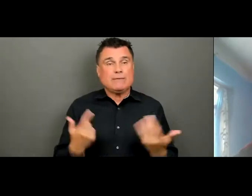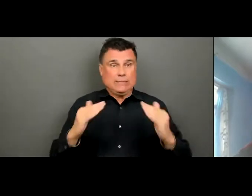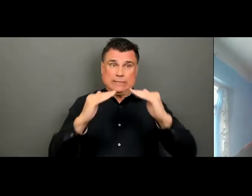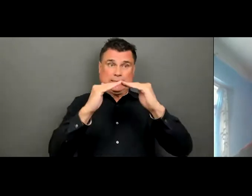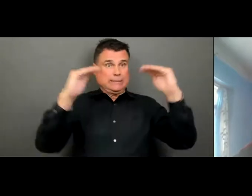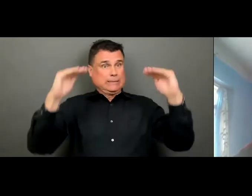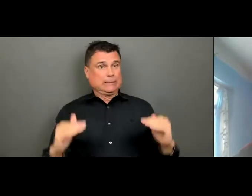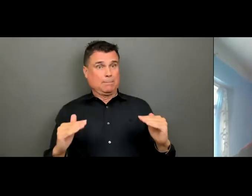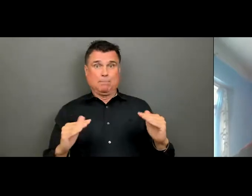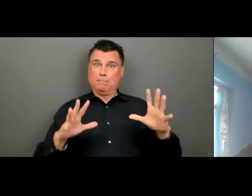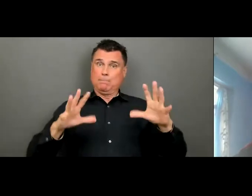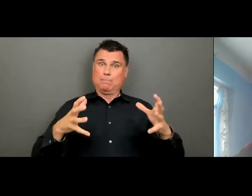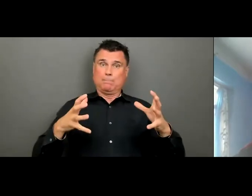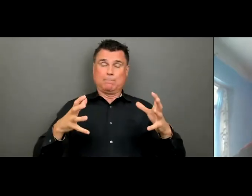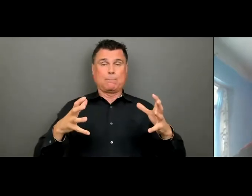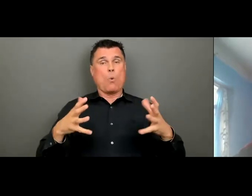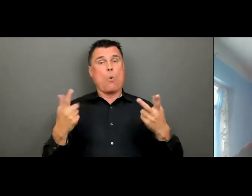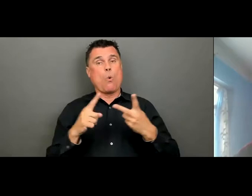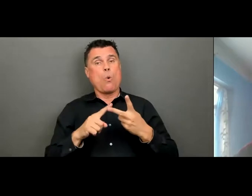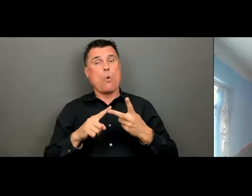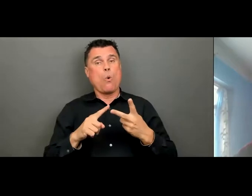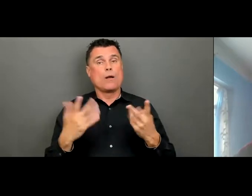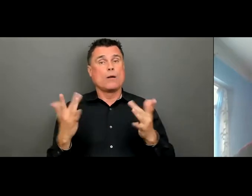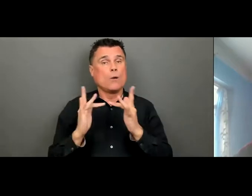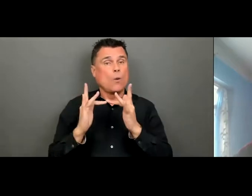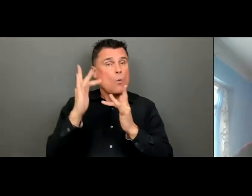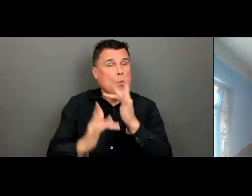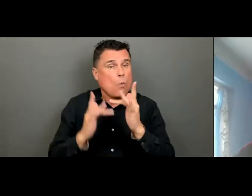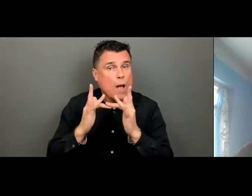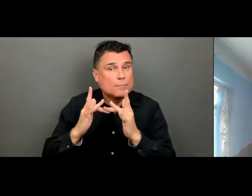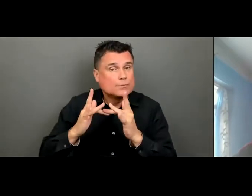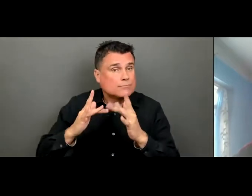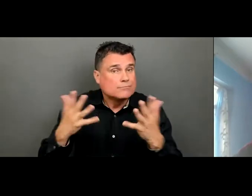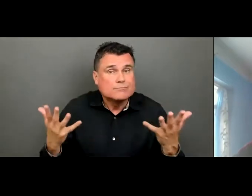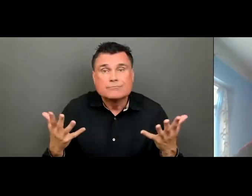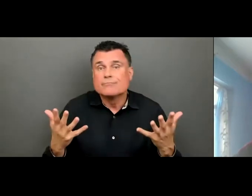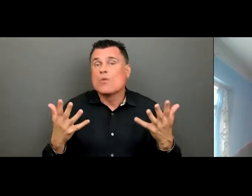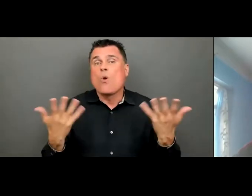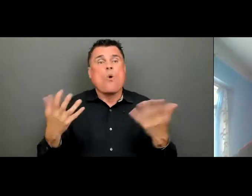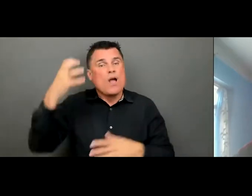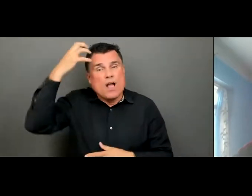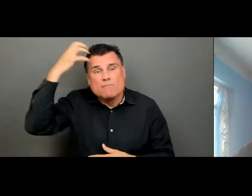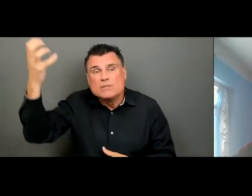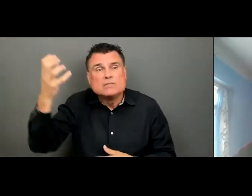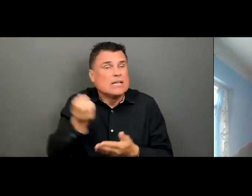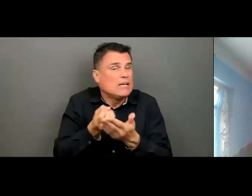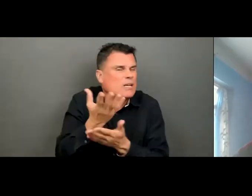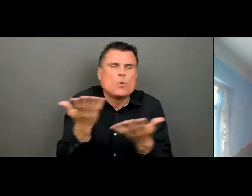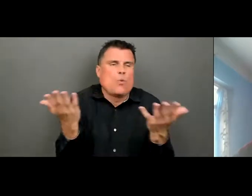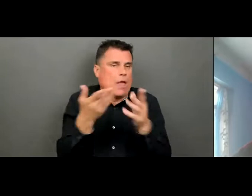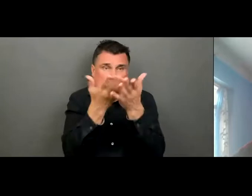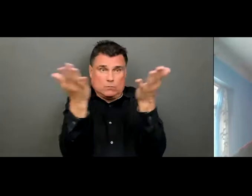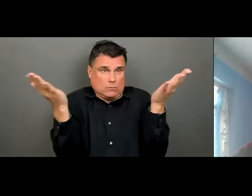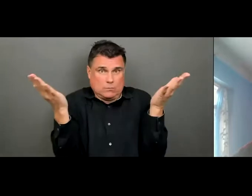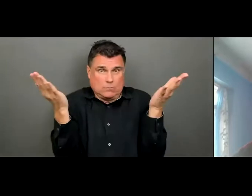pages produced by any development agencies or government organizations, which are talking a